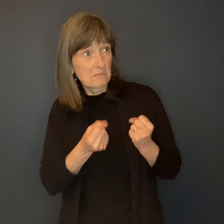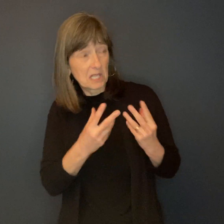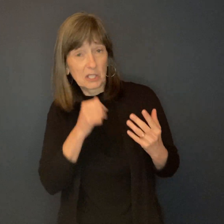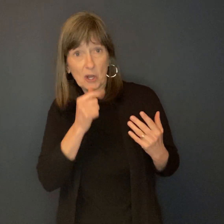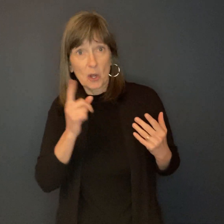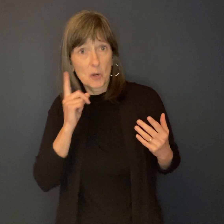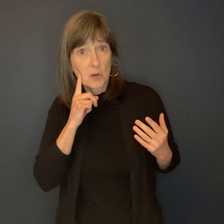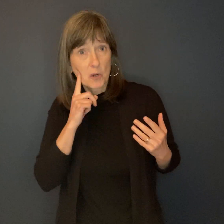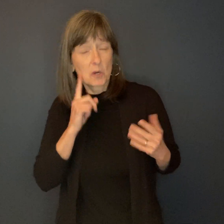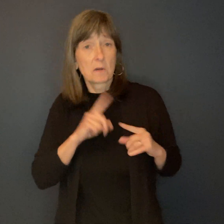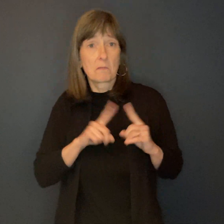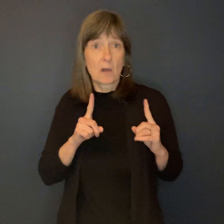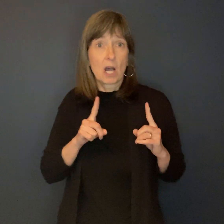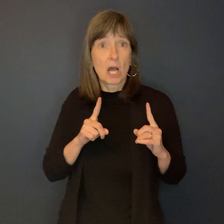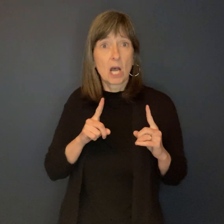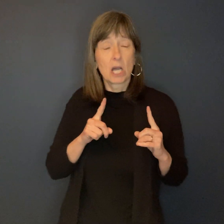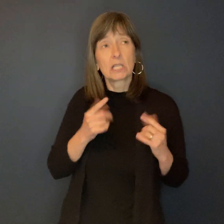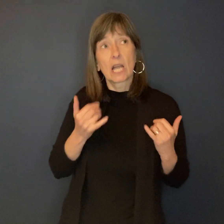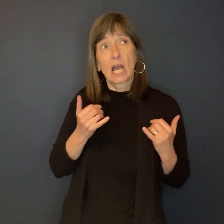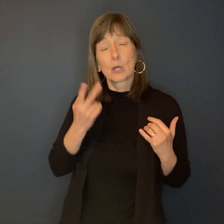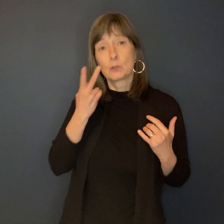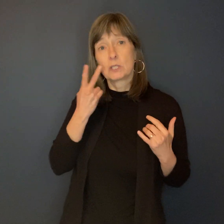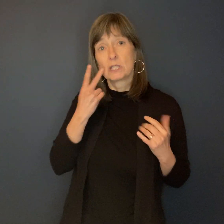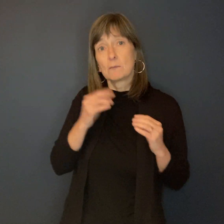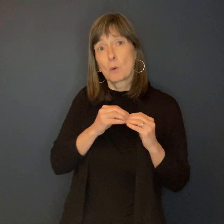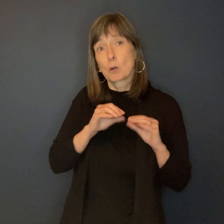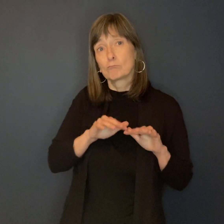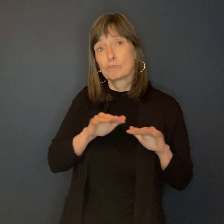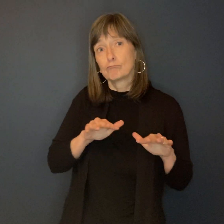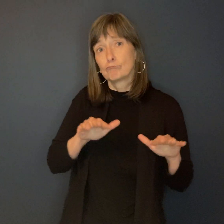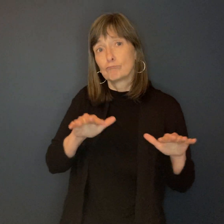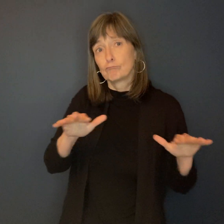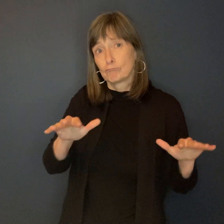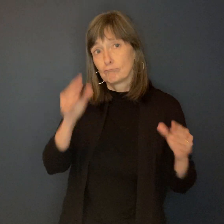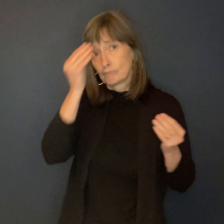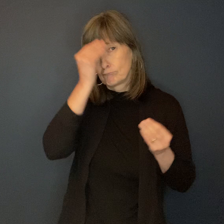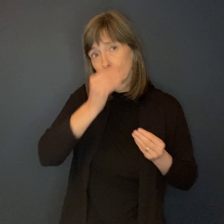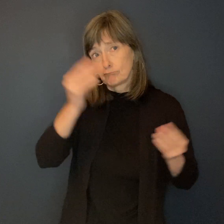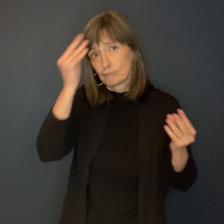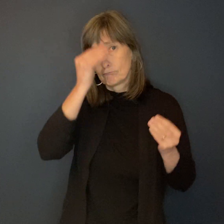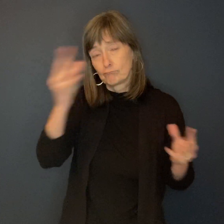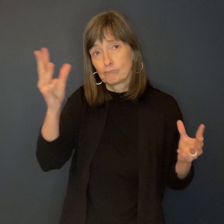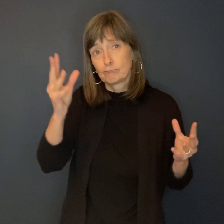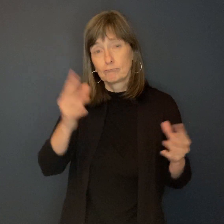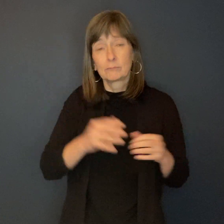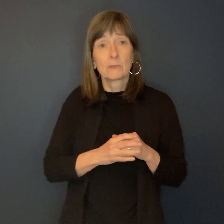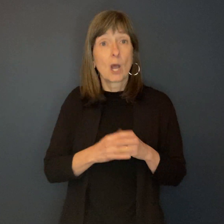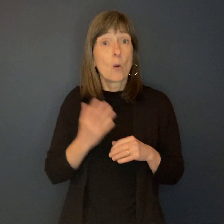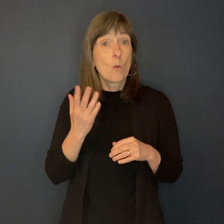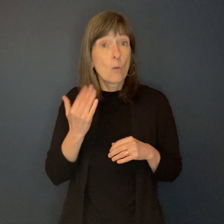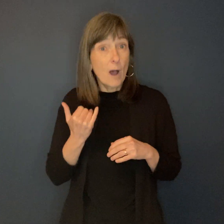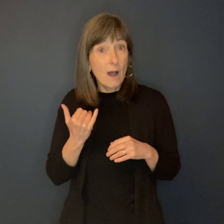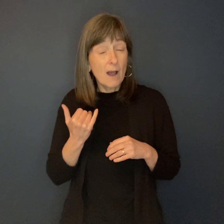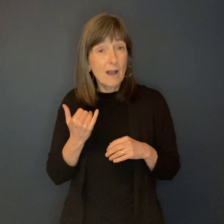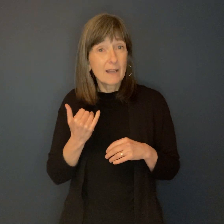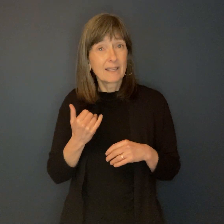going to be increased in prominence, particularly because it's getting harder and harder for people to navigate